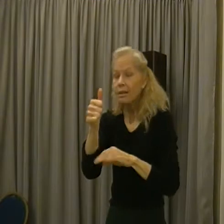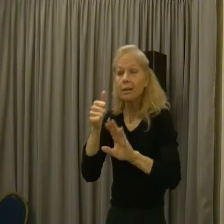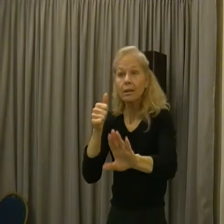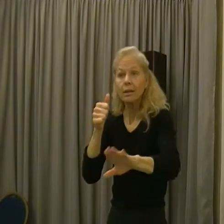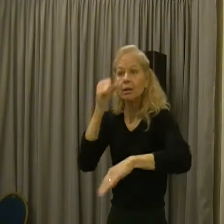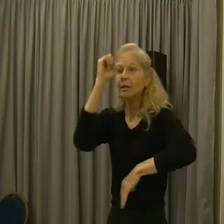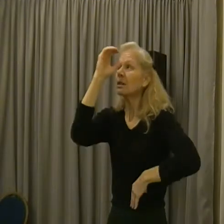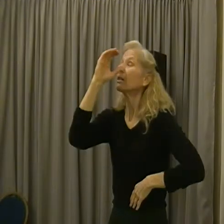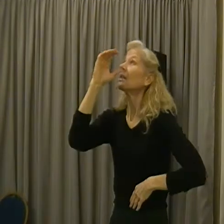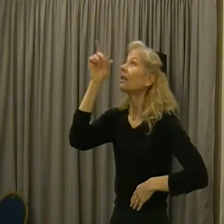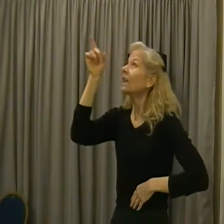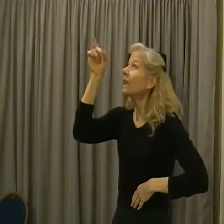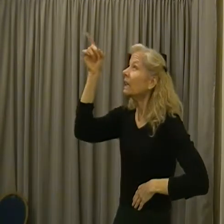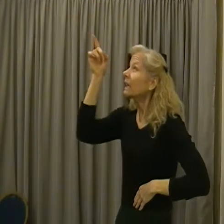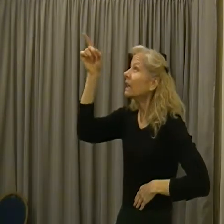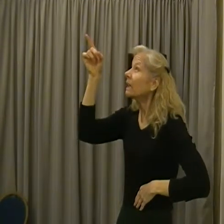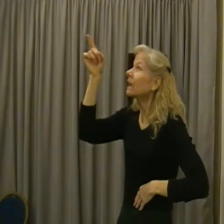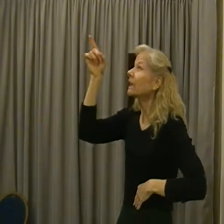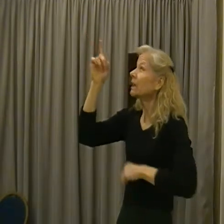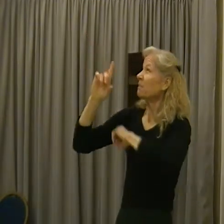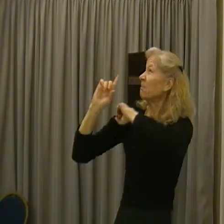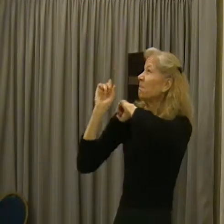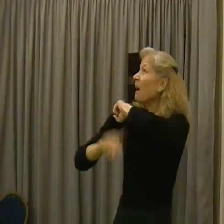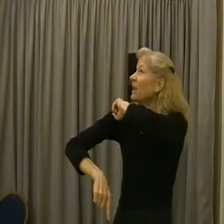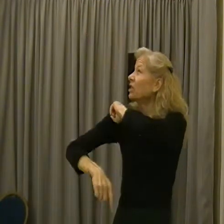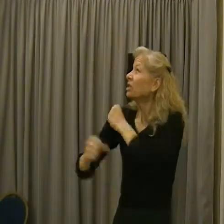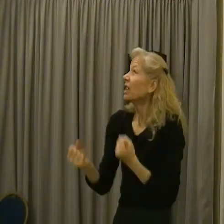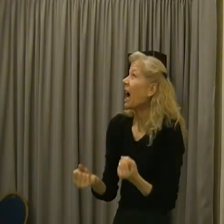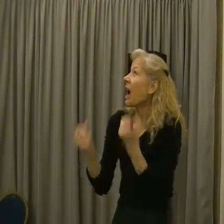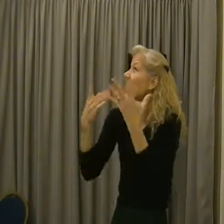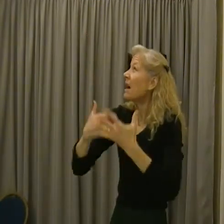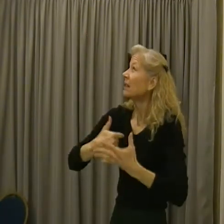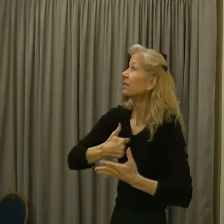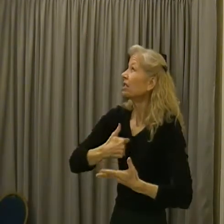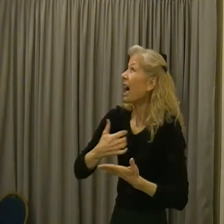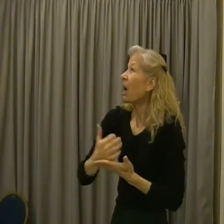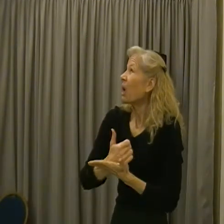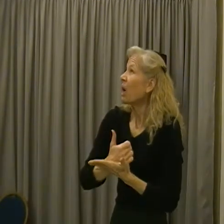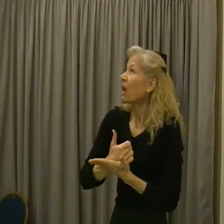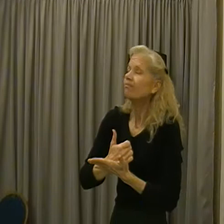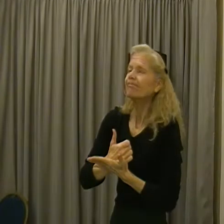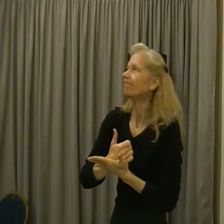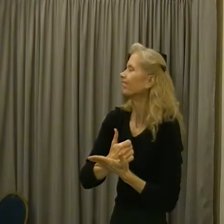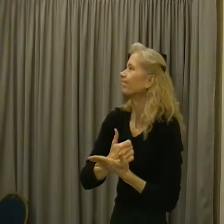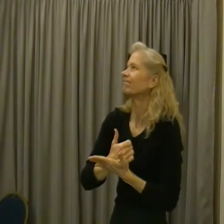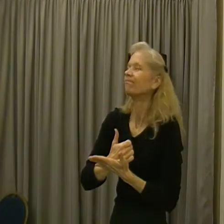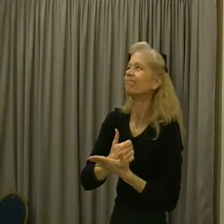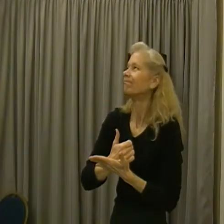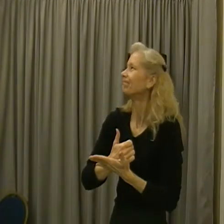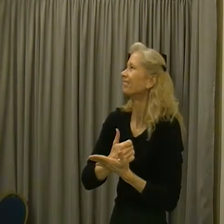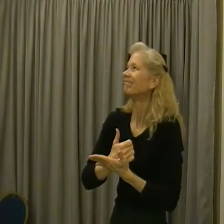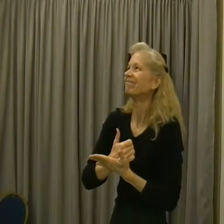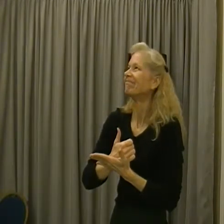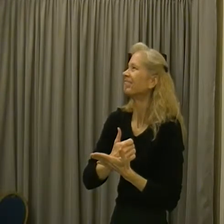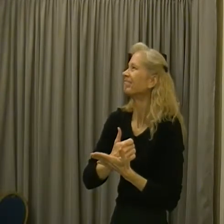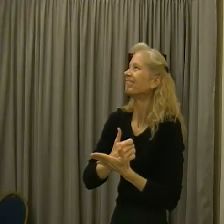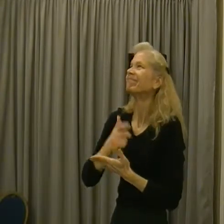nor rewarded us according to our iniquities. Psalm 103, the same psalm, verse